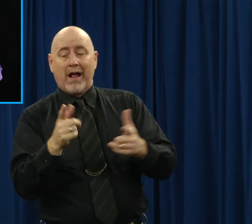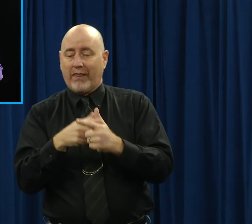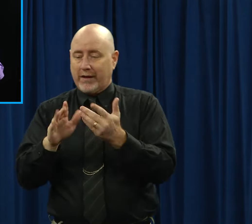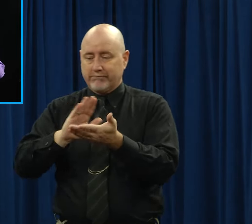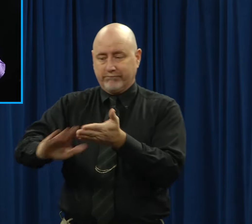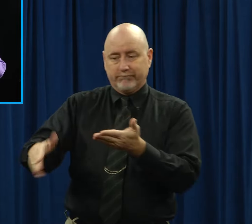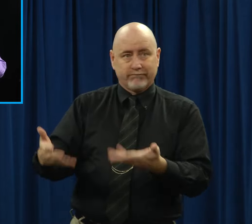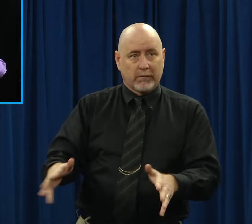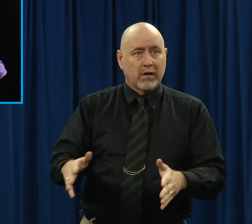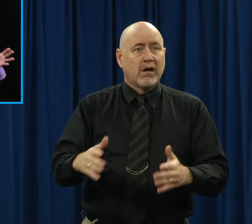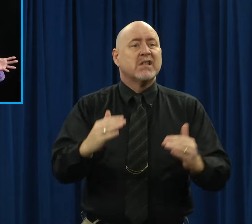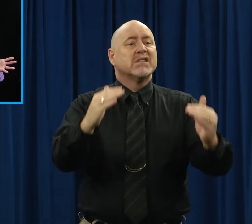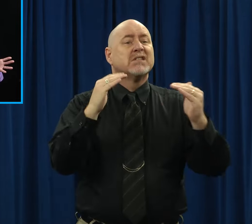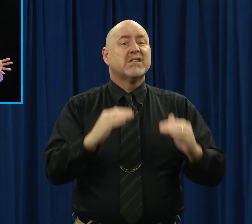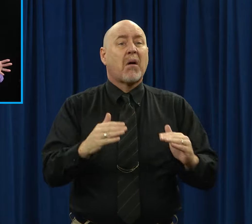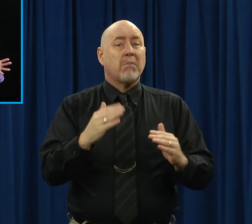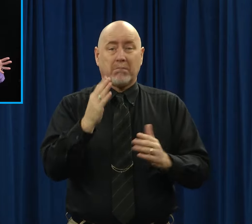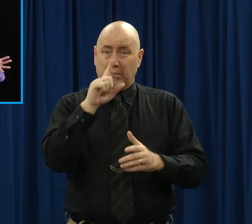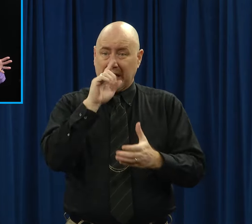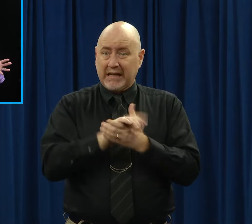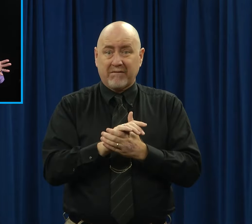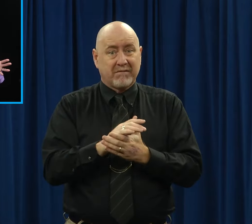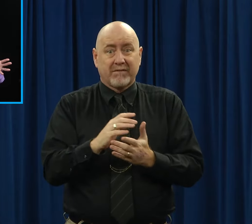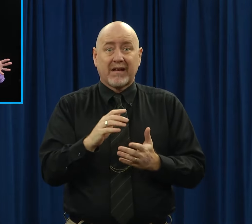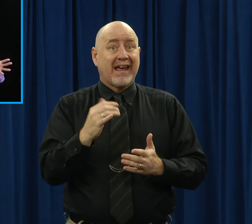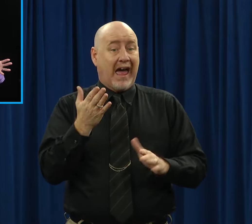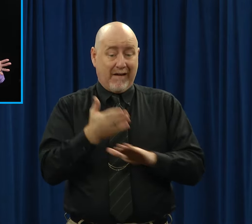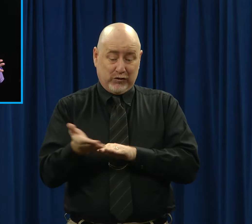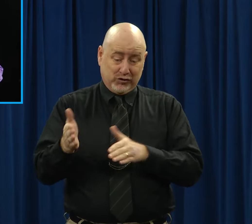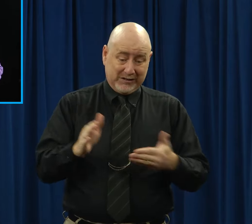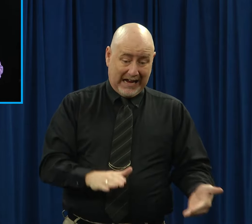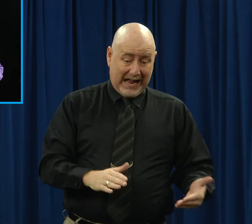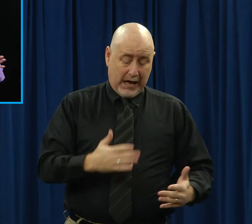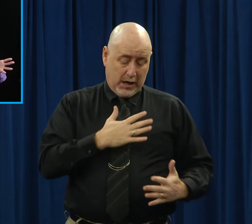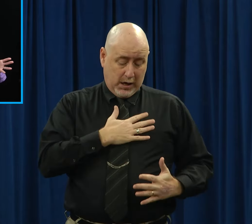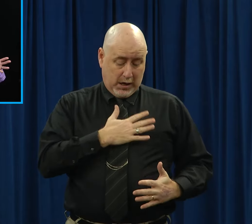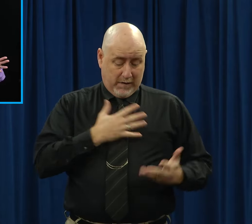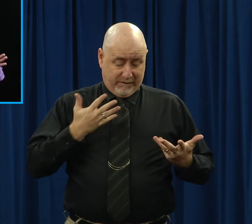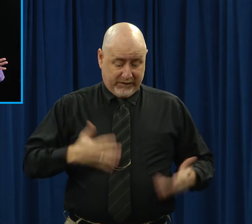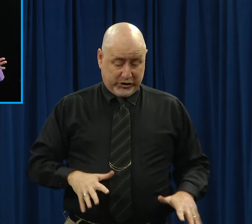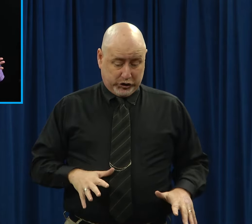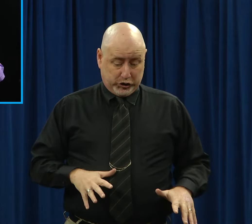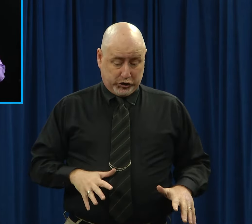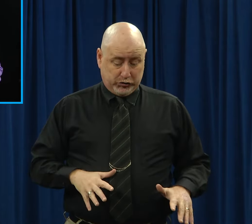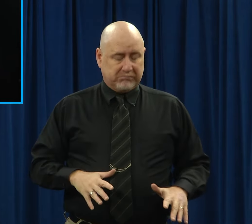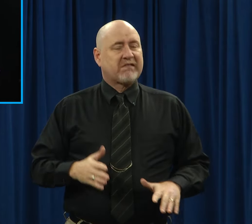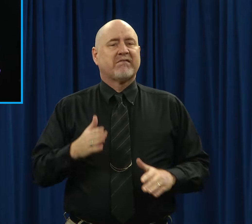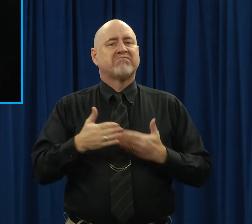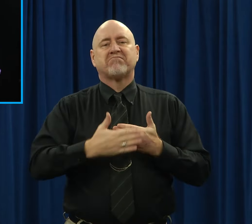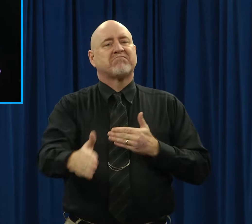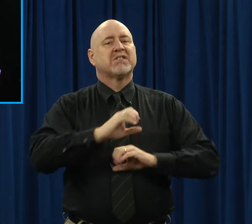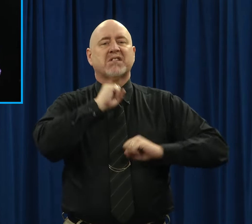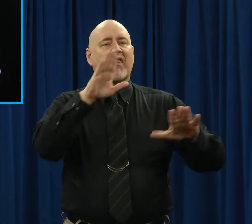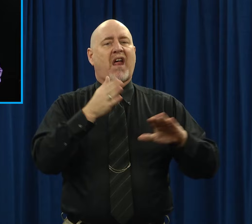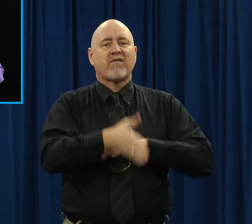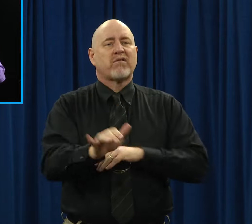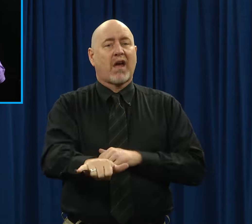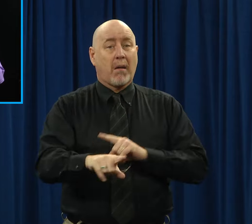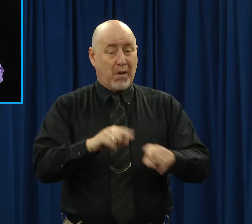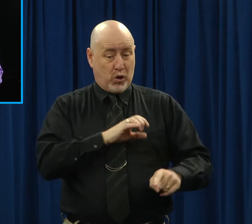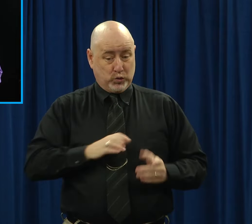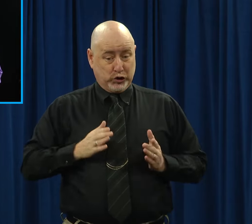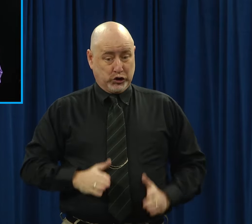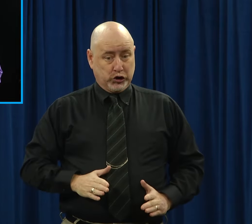that you just cease to exist. That is, when you breathe your last breath, that there will be no more conscious existence. But you know,